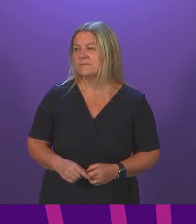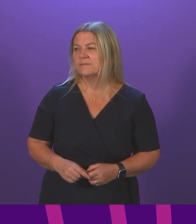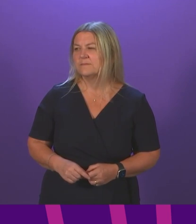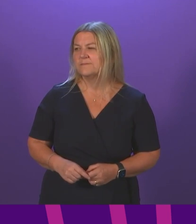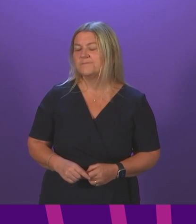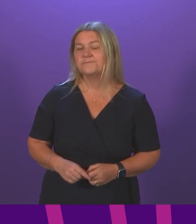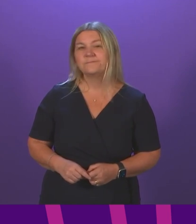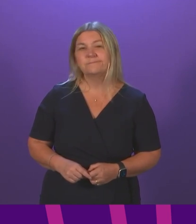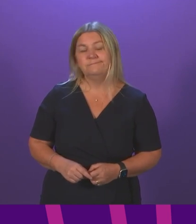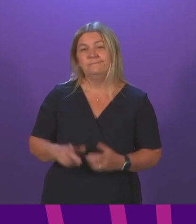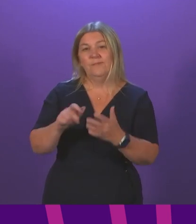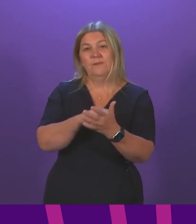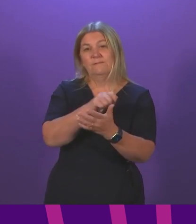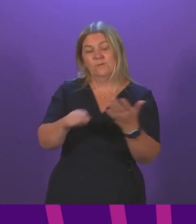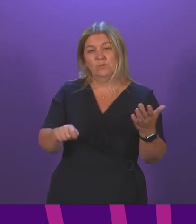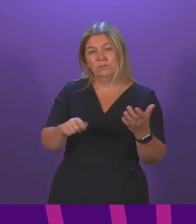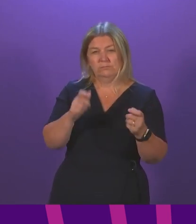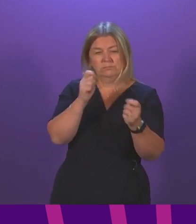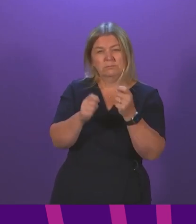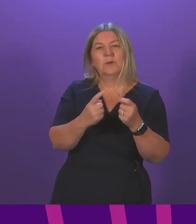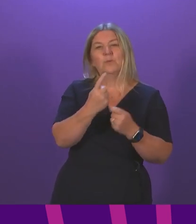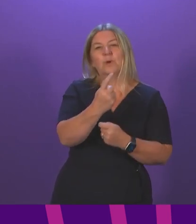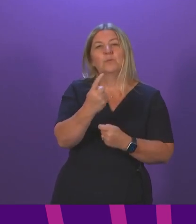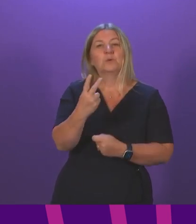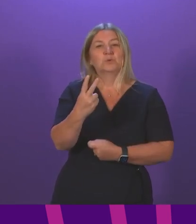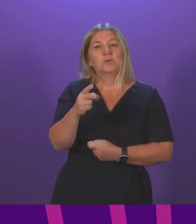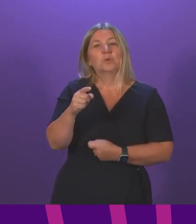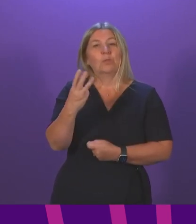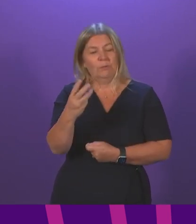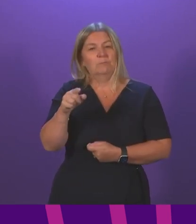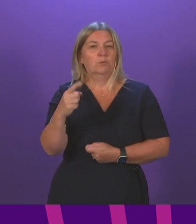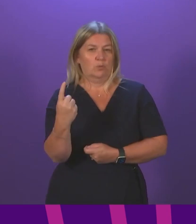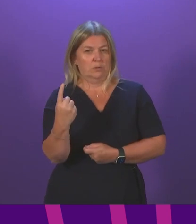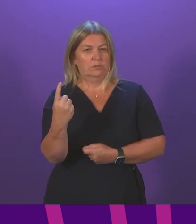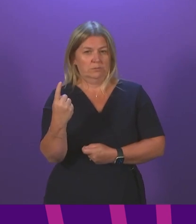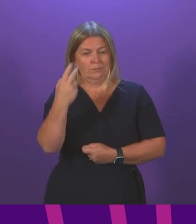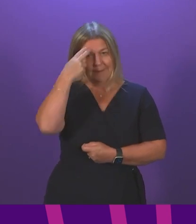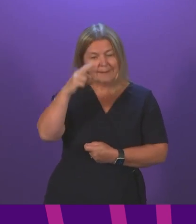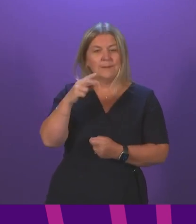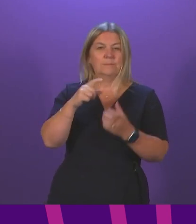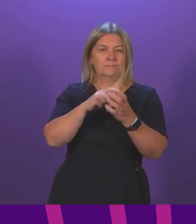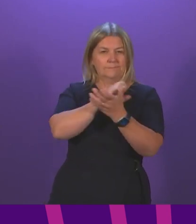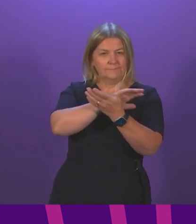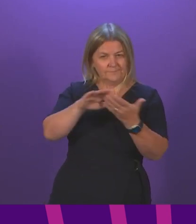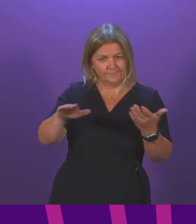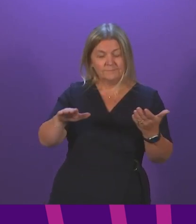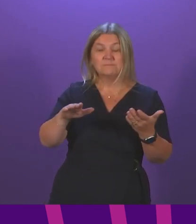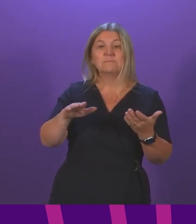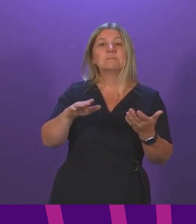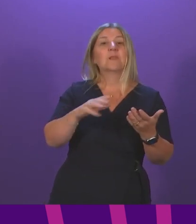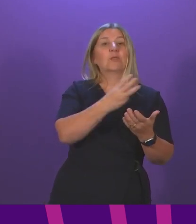The result of the vote on amendment number 1123.1 in the name of Alex Cole Hamilton is